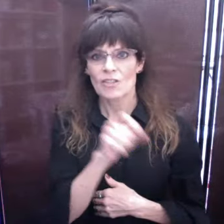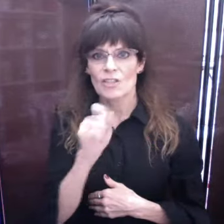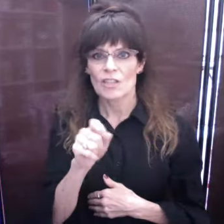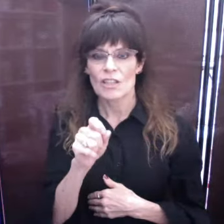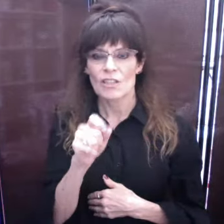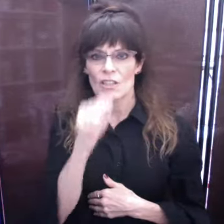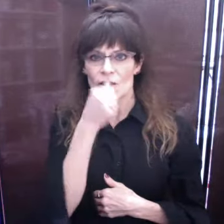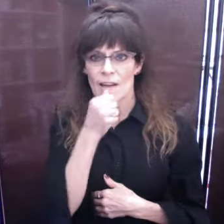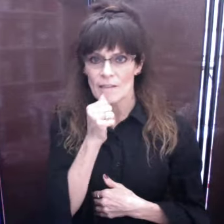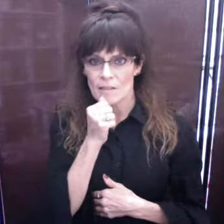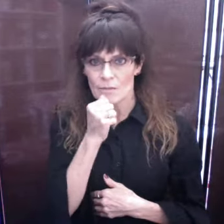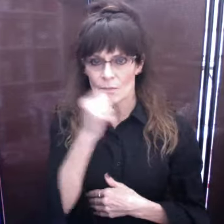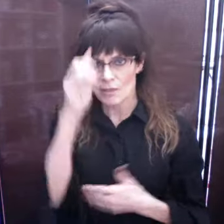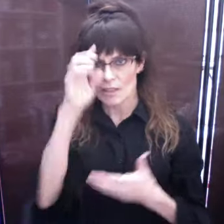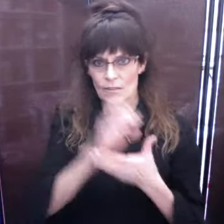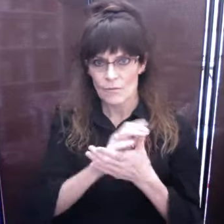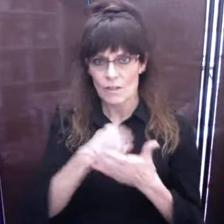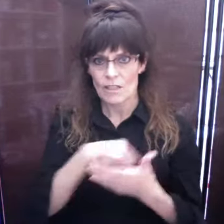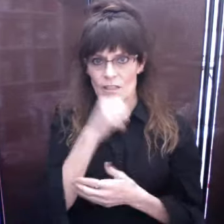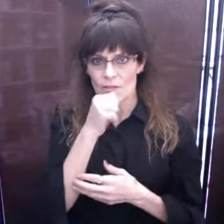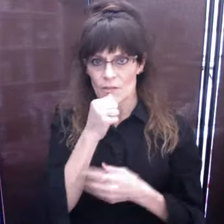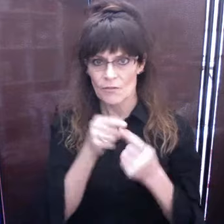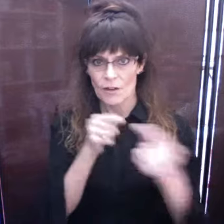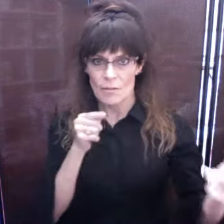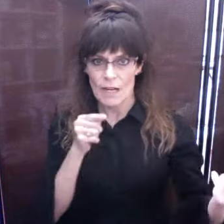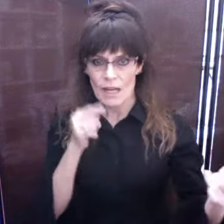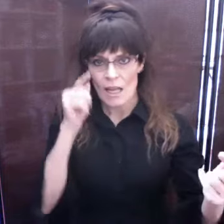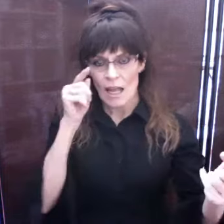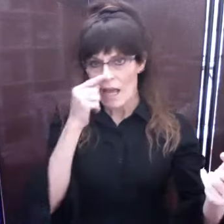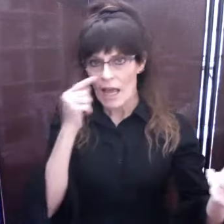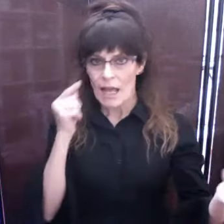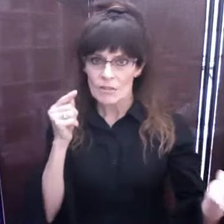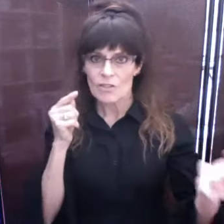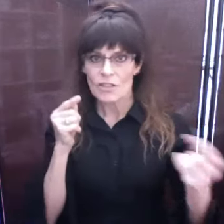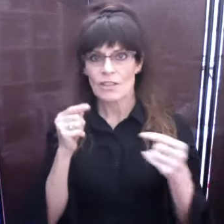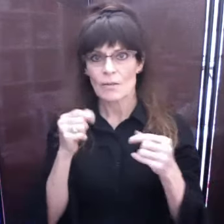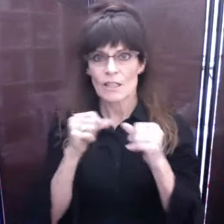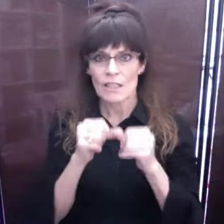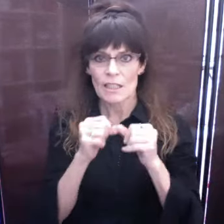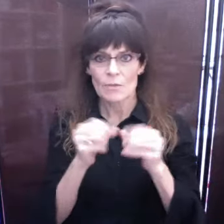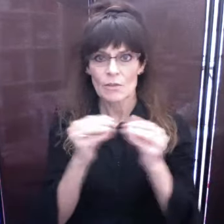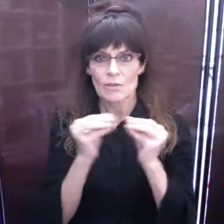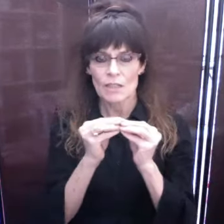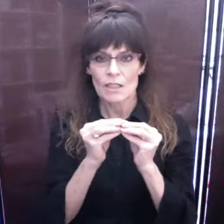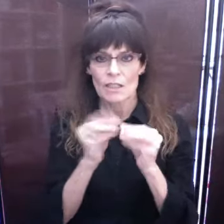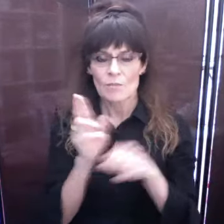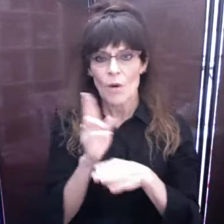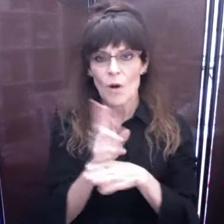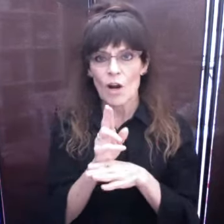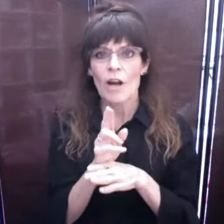from an allergy, which we believe dooms us to keep drinking or using more. And we believe that's coupled with a mental